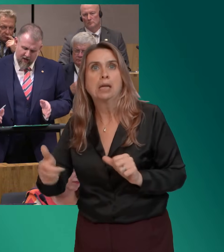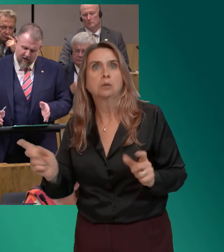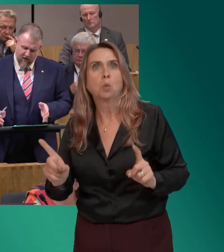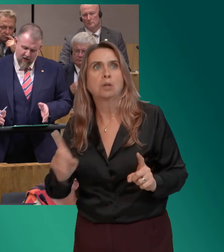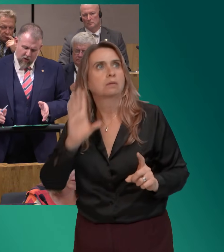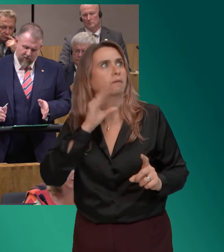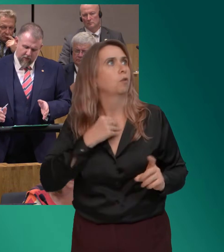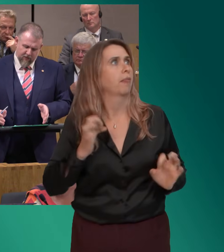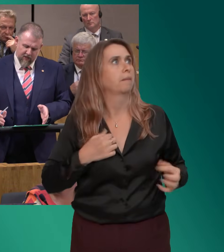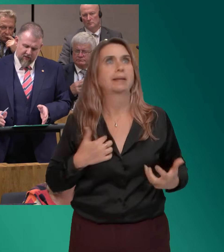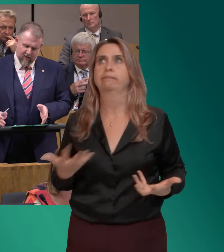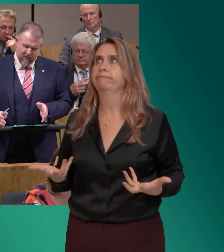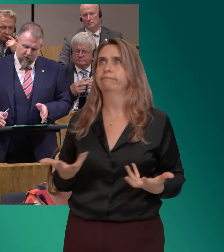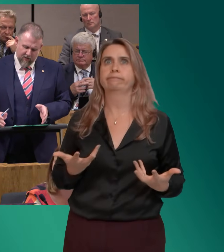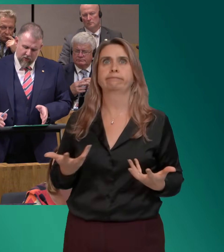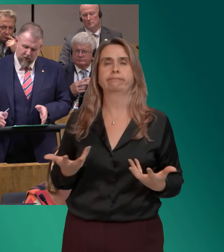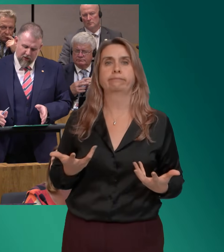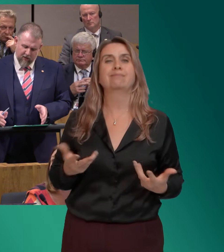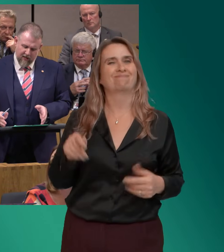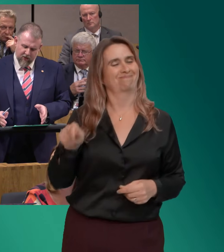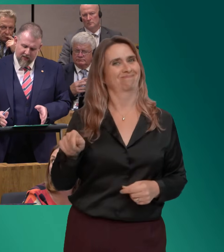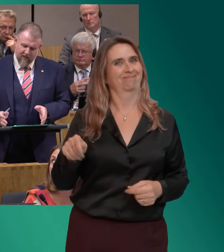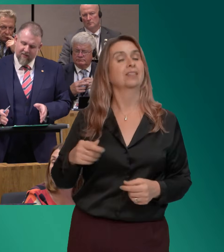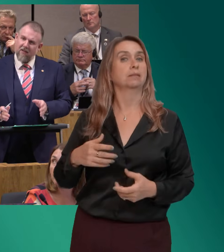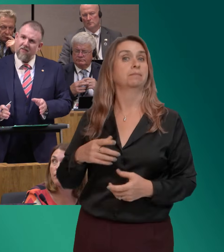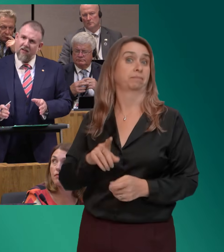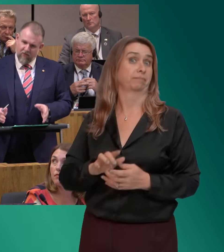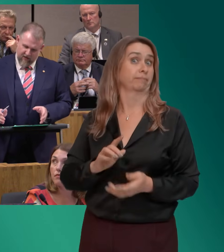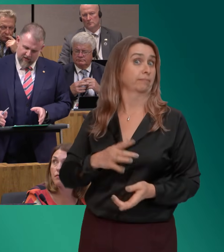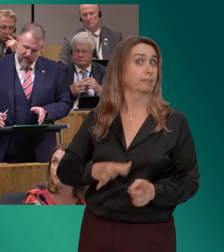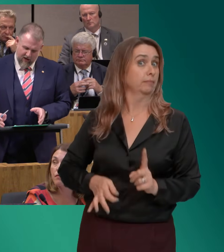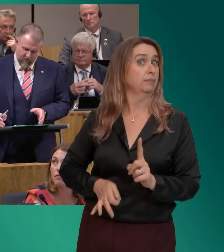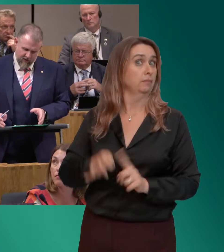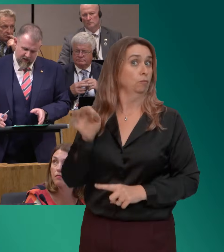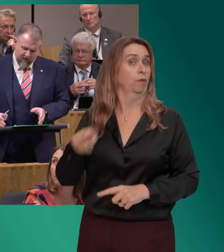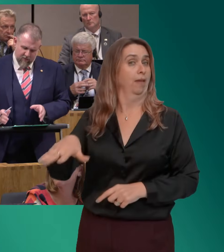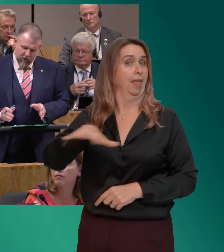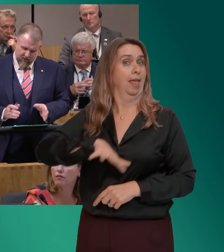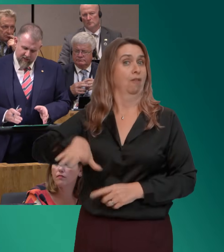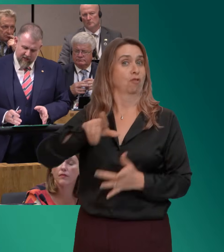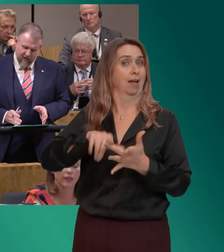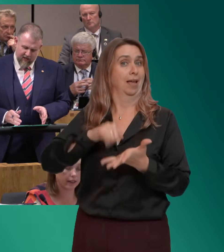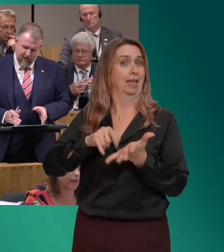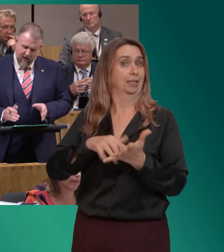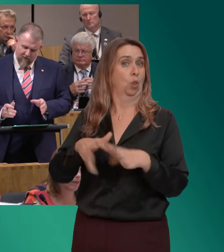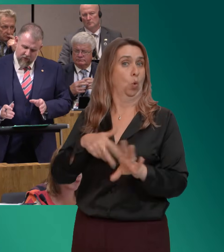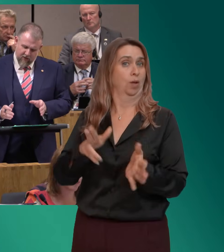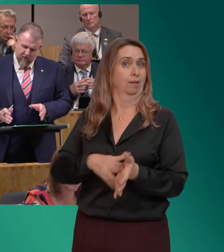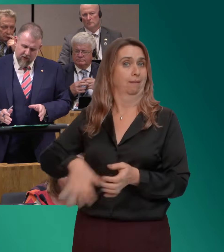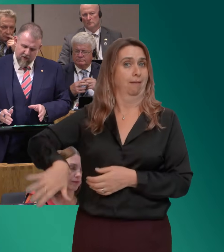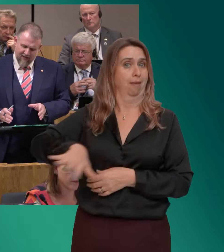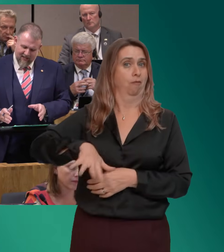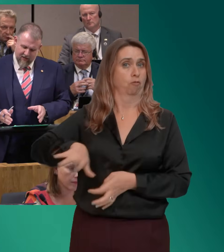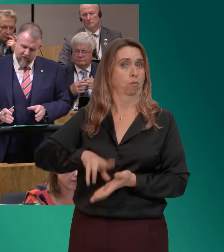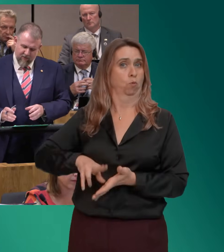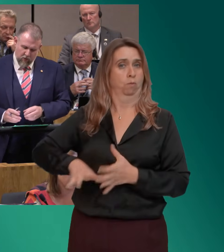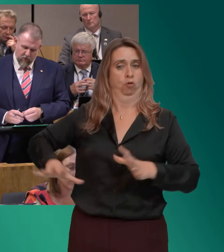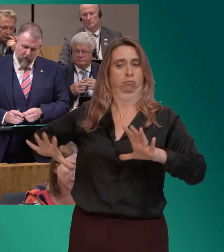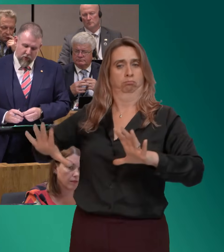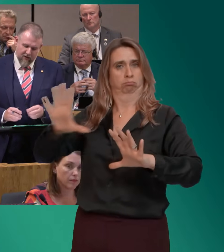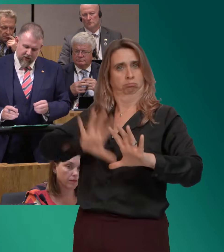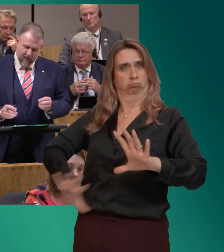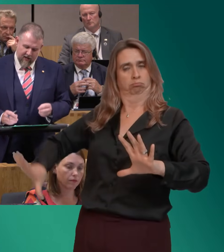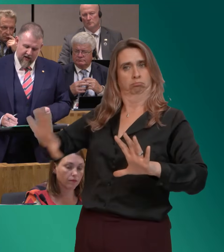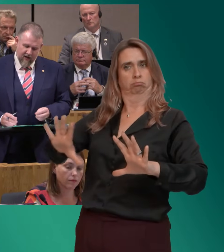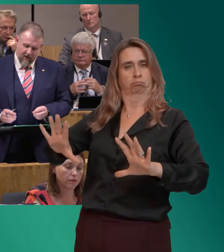First Minister, do you agree that improving emergency care in Cysnu with Islwyn means looking at the entire patient journey, not just the targets, and the